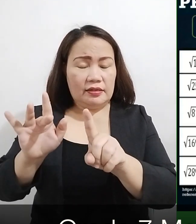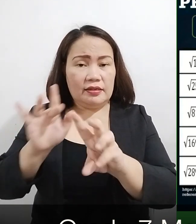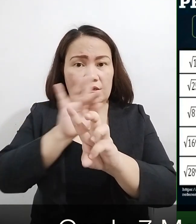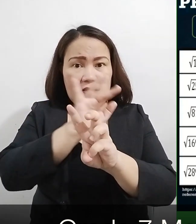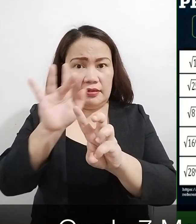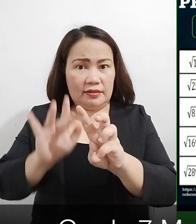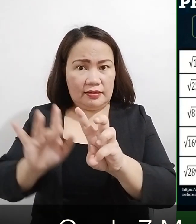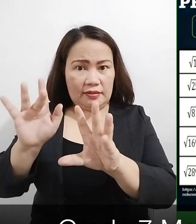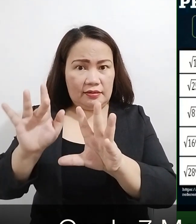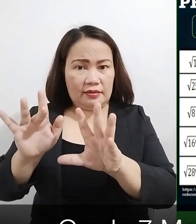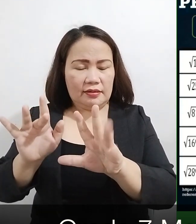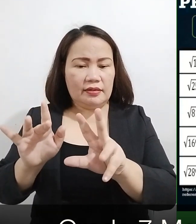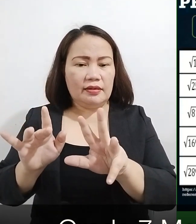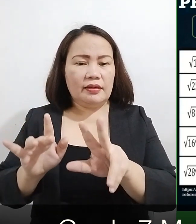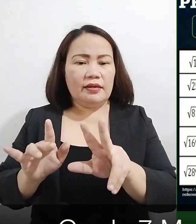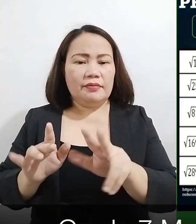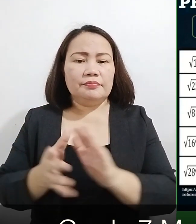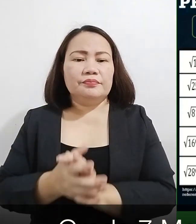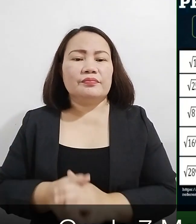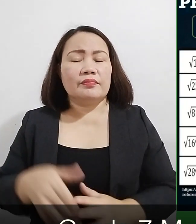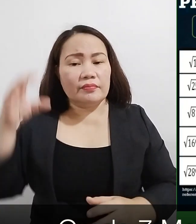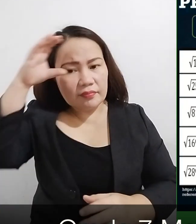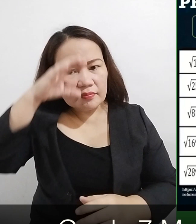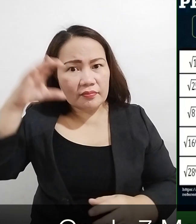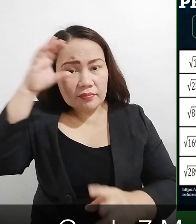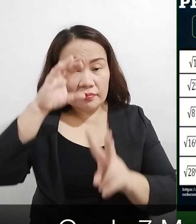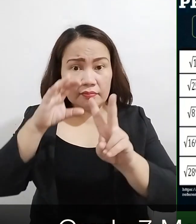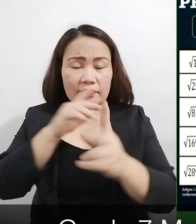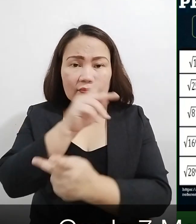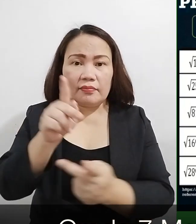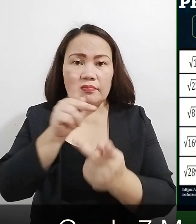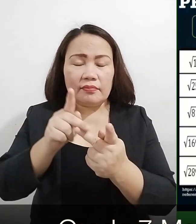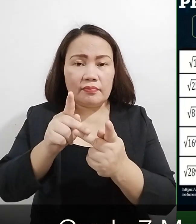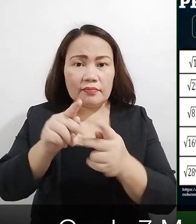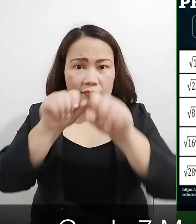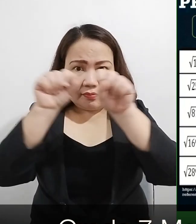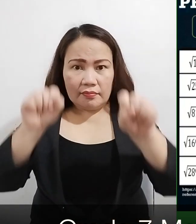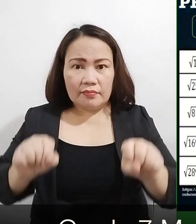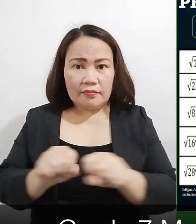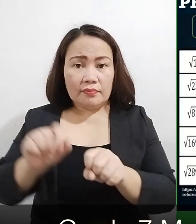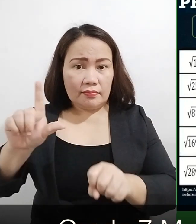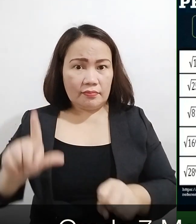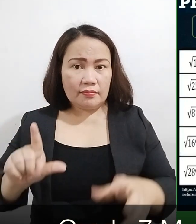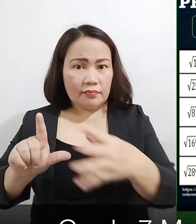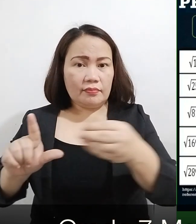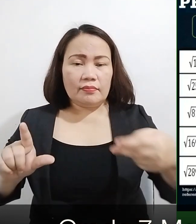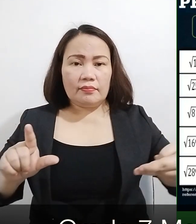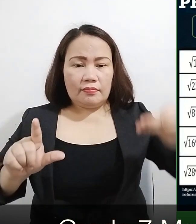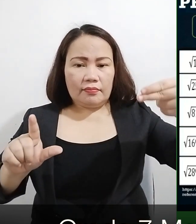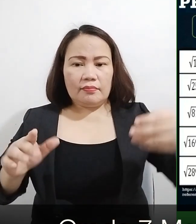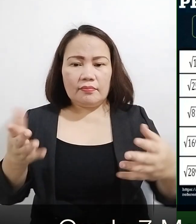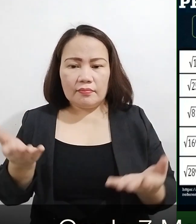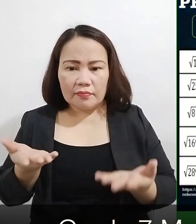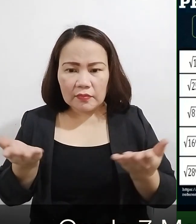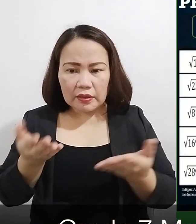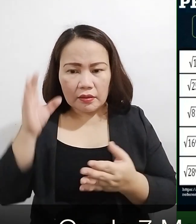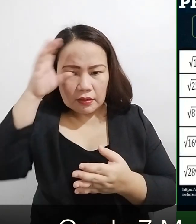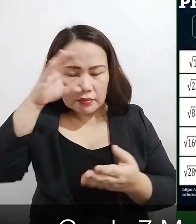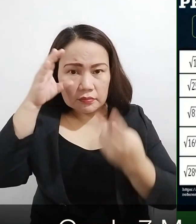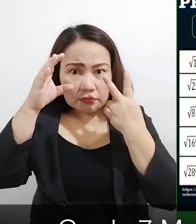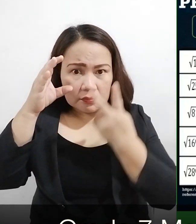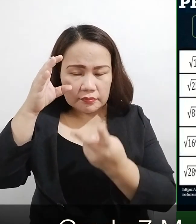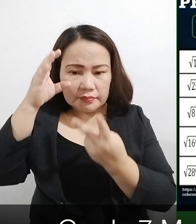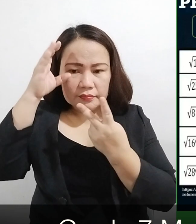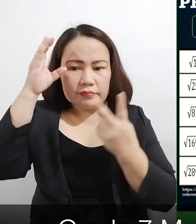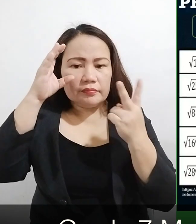natin. So, hanapin natin yung dalawang perfect squares na mas mababa at mas mataas naman sa kanya. So, square